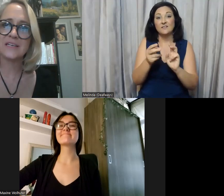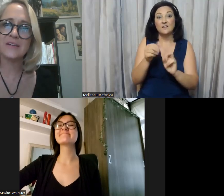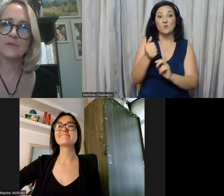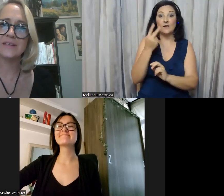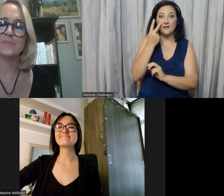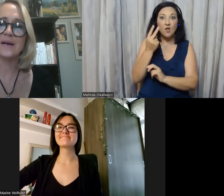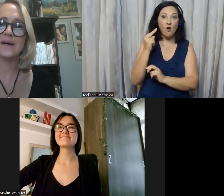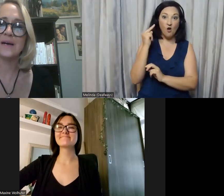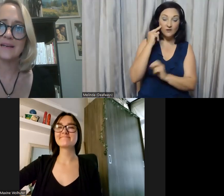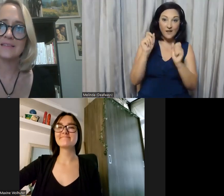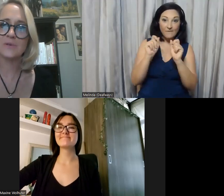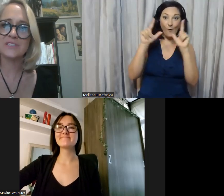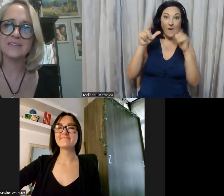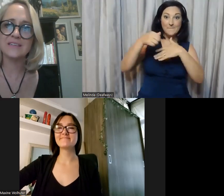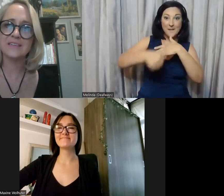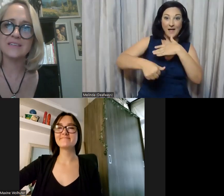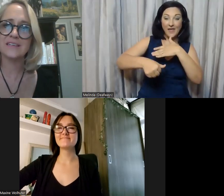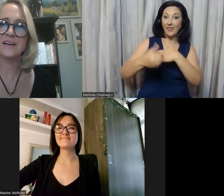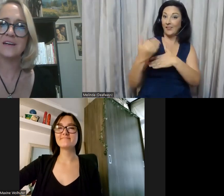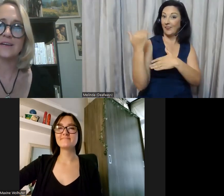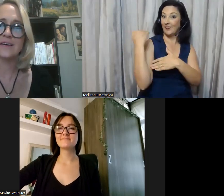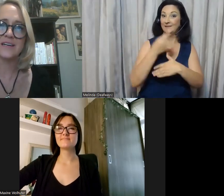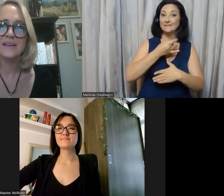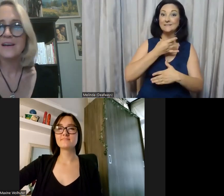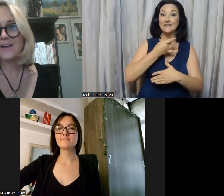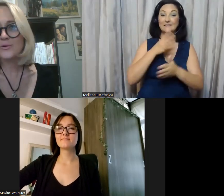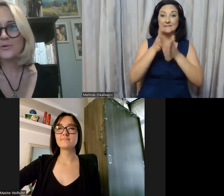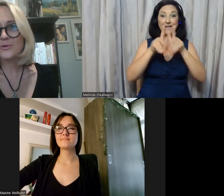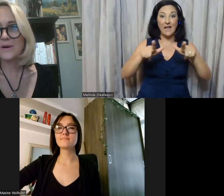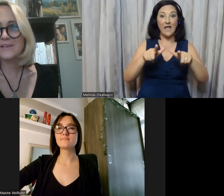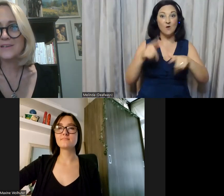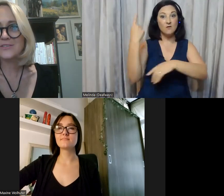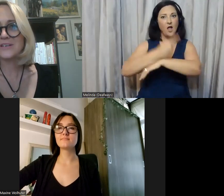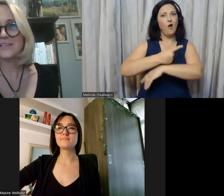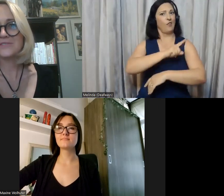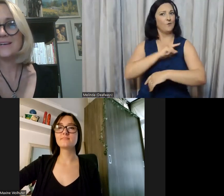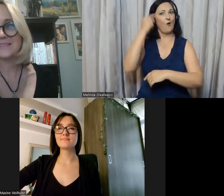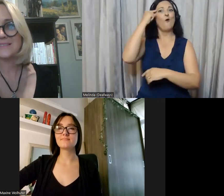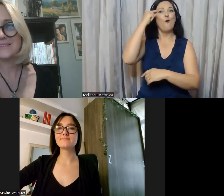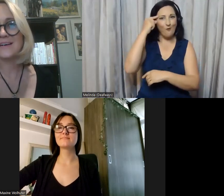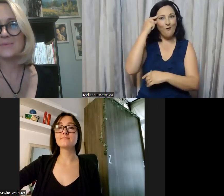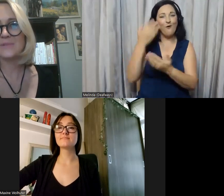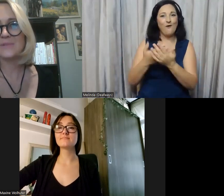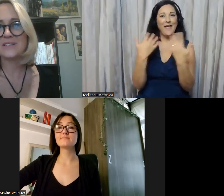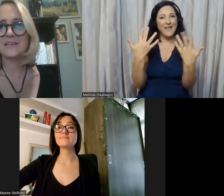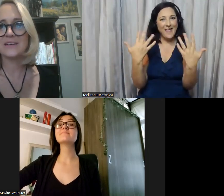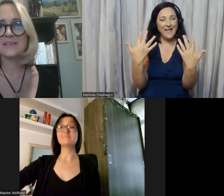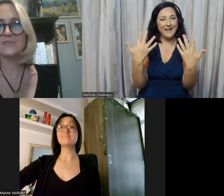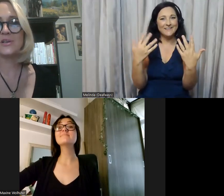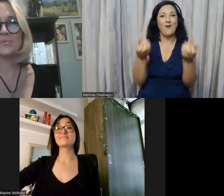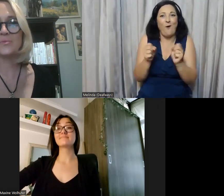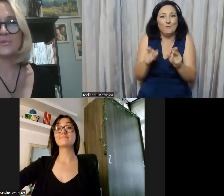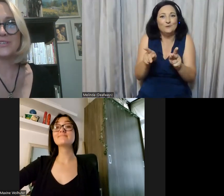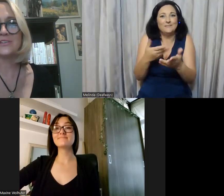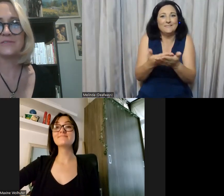Awareness Month and it was Saturday Sign Language Day, I thought, why not do a range of hands? So it gives me the opportunity